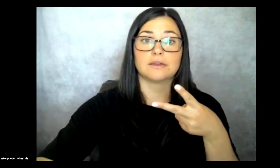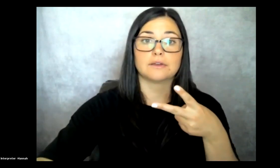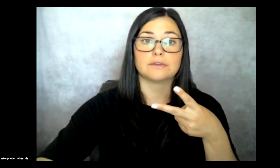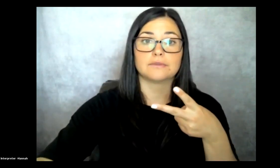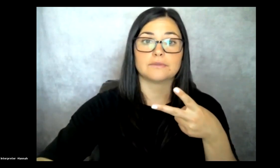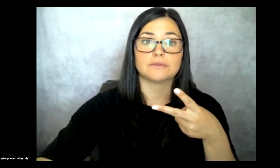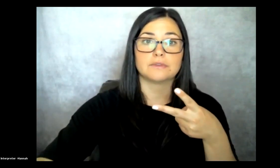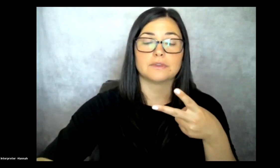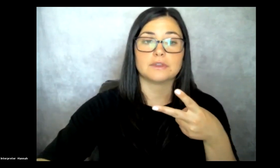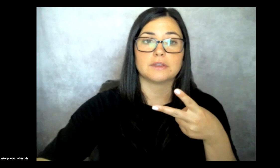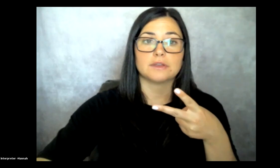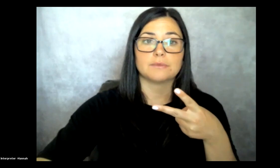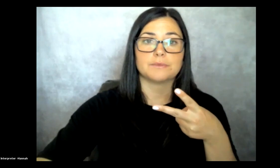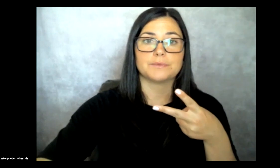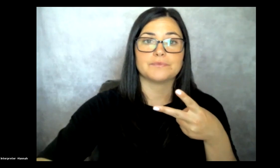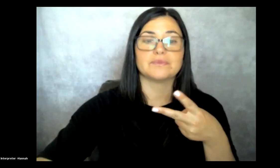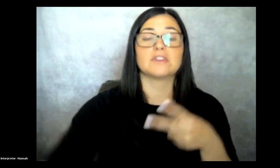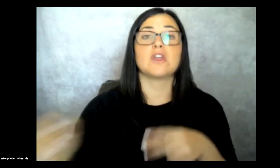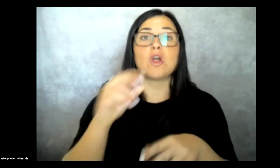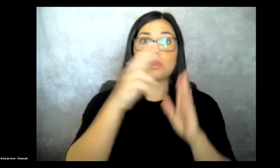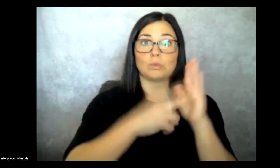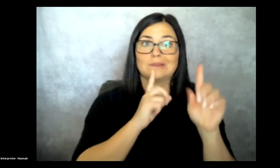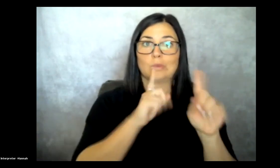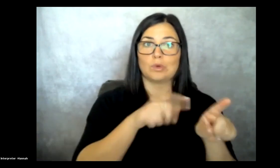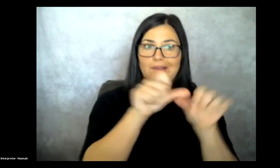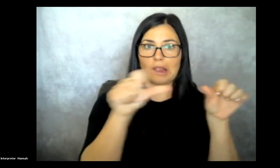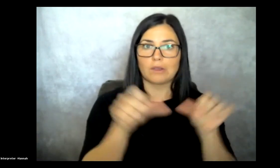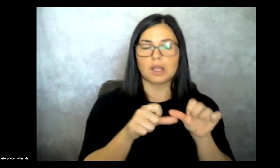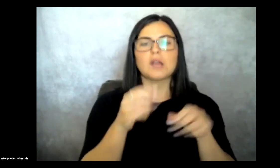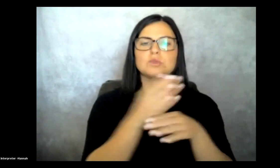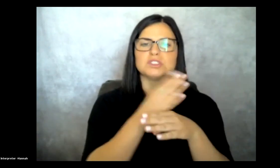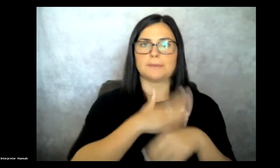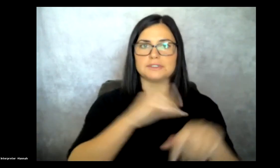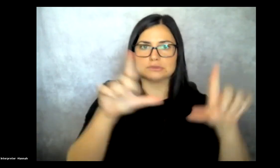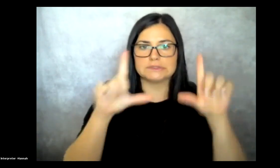in the reading order area. Let me share my screen.